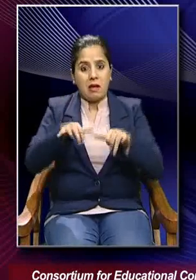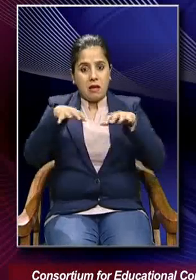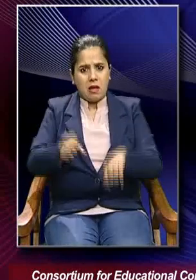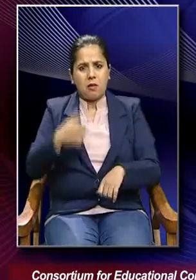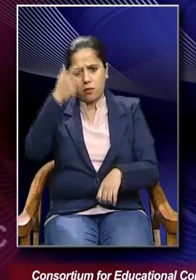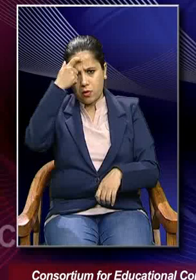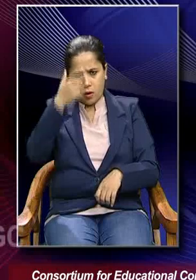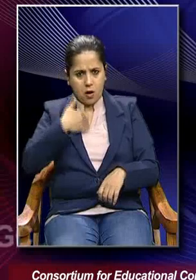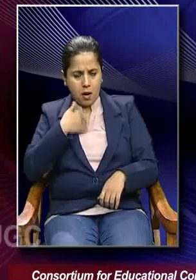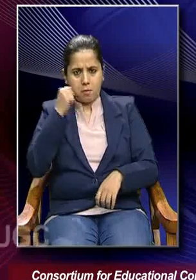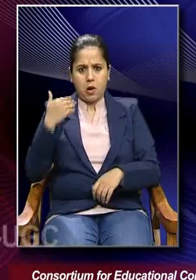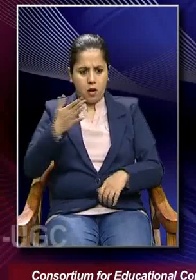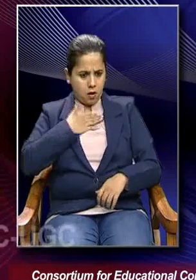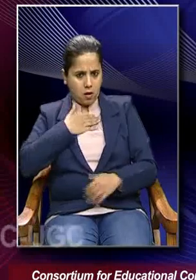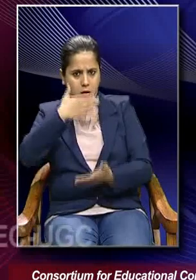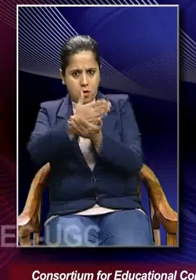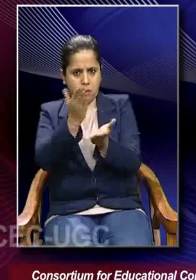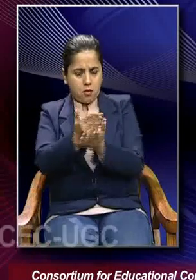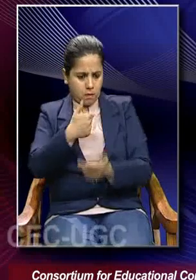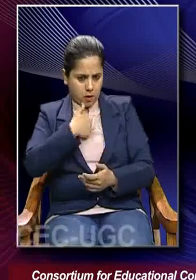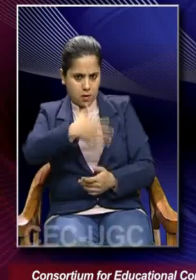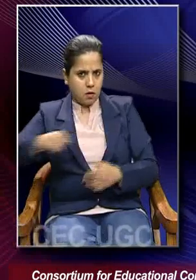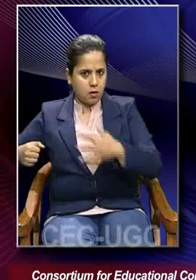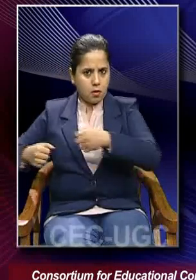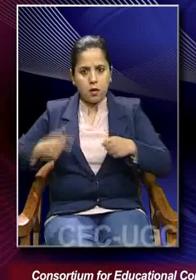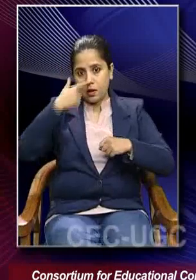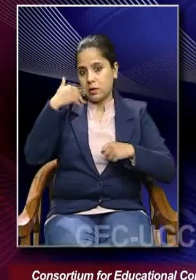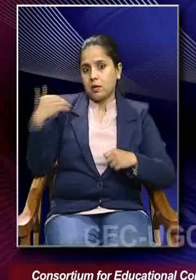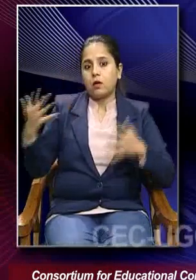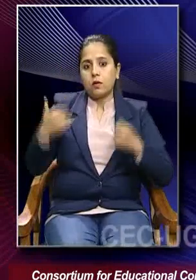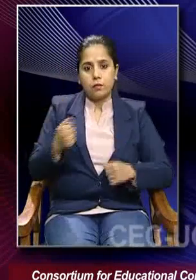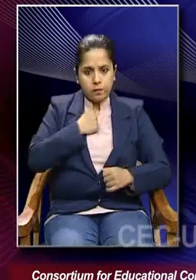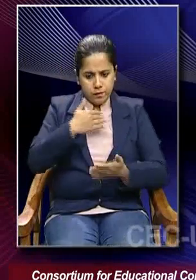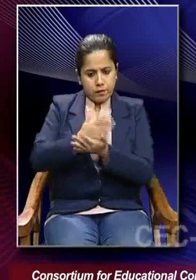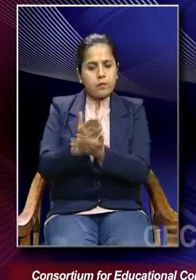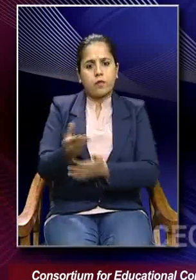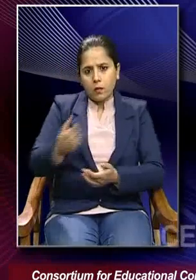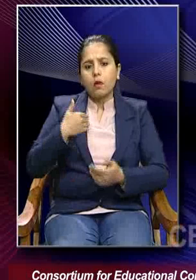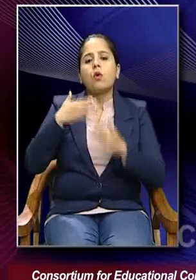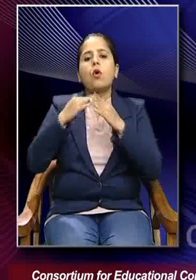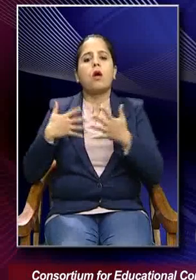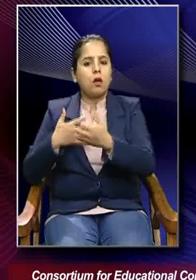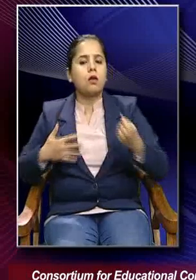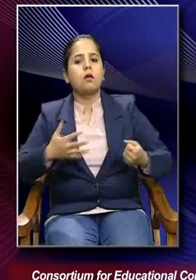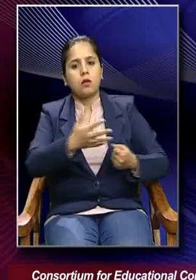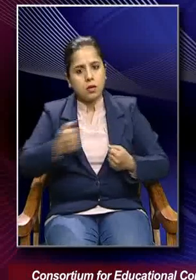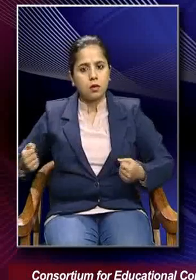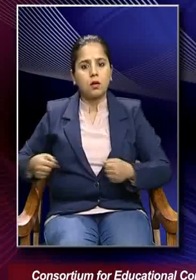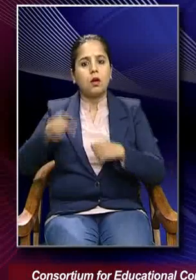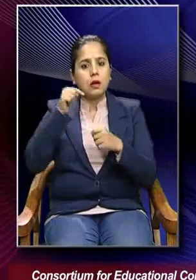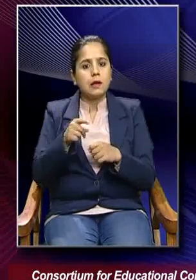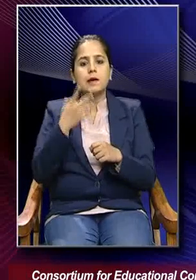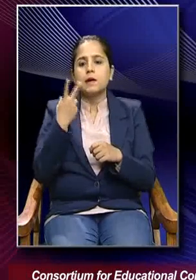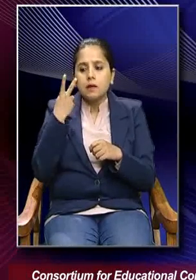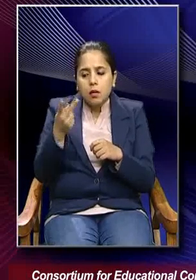place. Brothers and sisters, they wanted to have their own share of property. So, with this